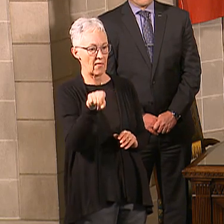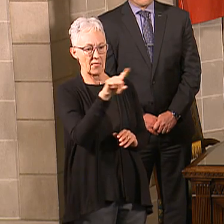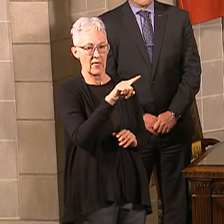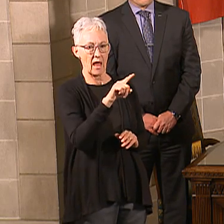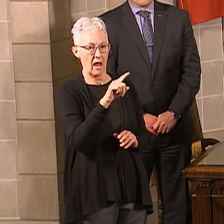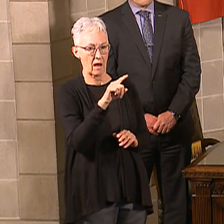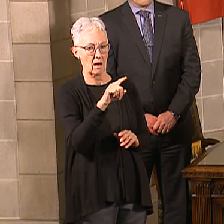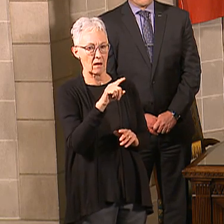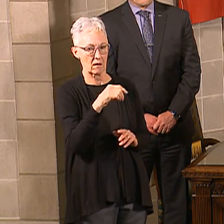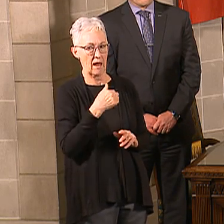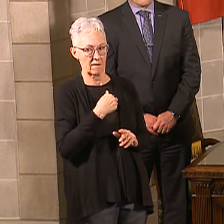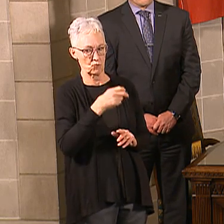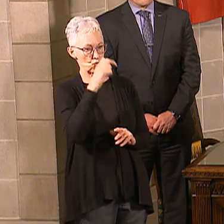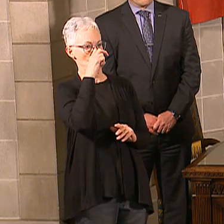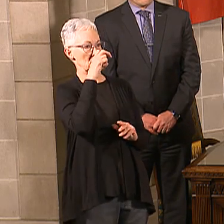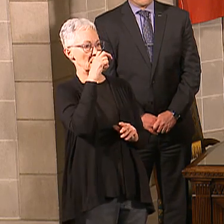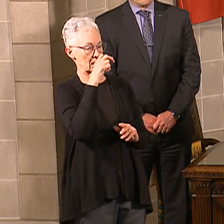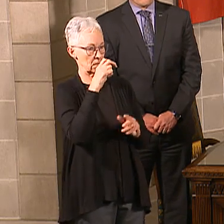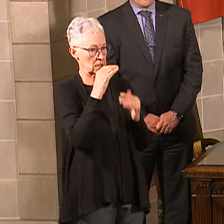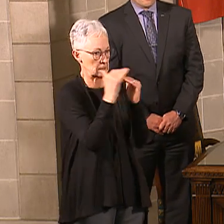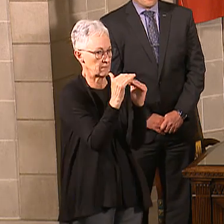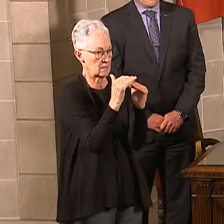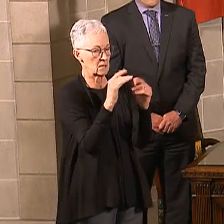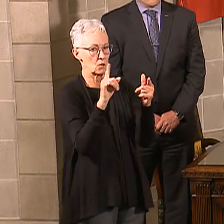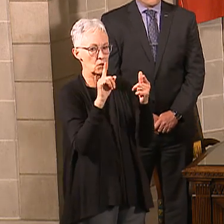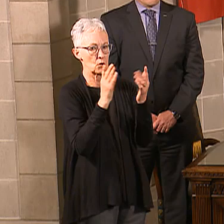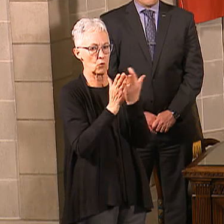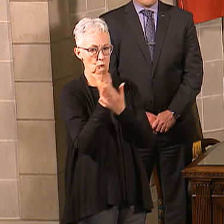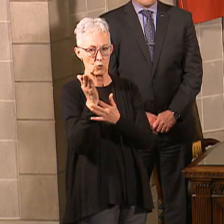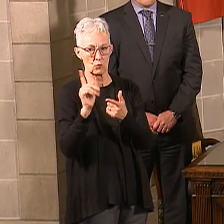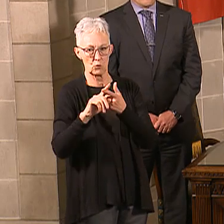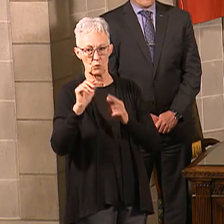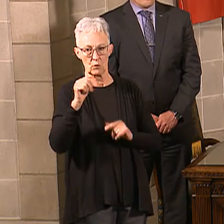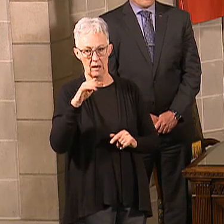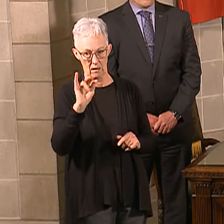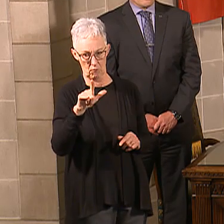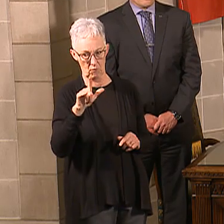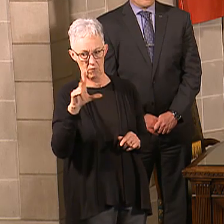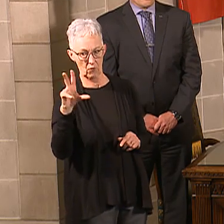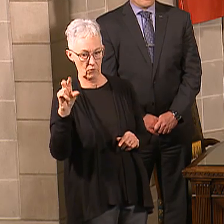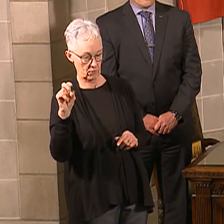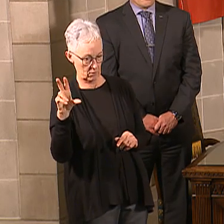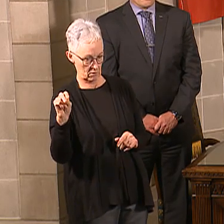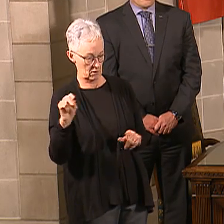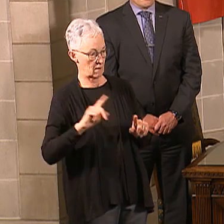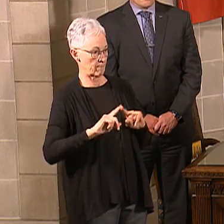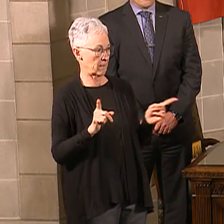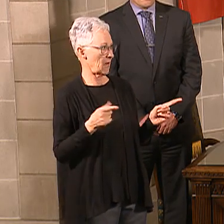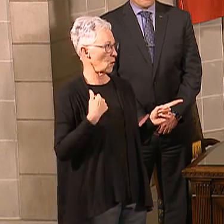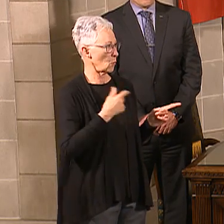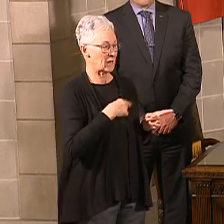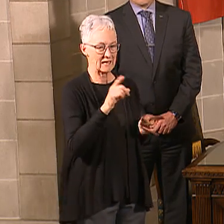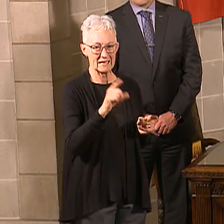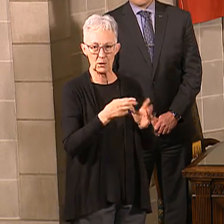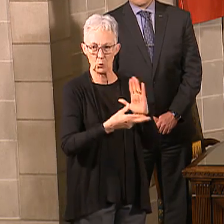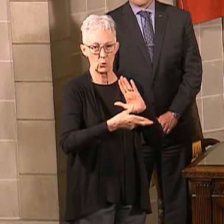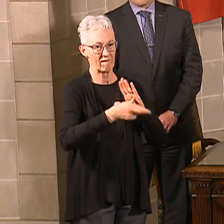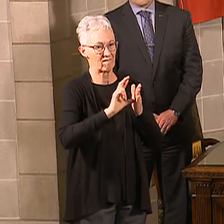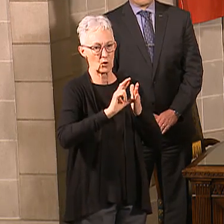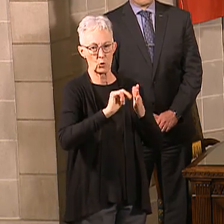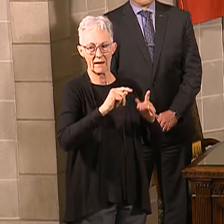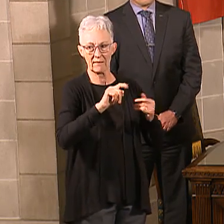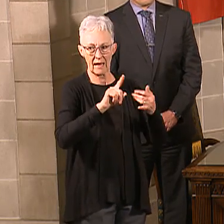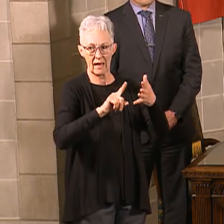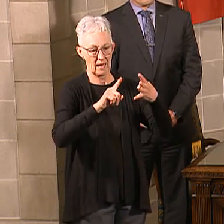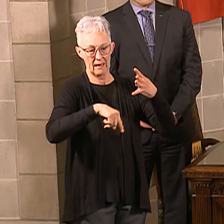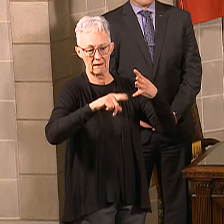30th. And there's always the possibility that might be extended. But again, what we're going to do is review that and see where we are. So, but we will get